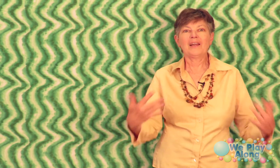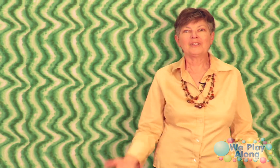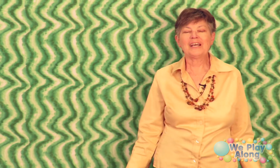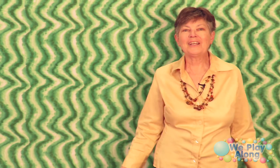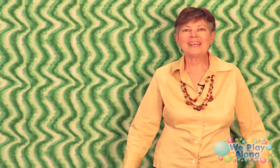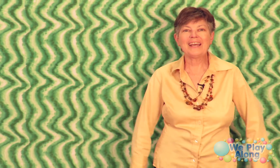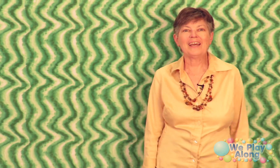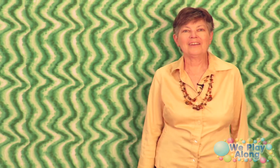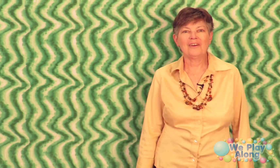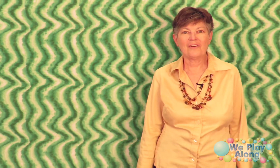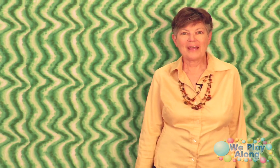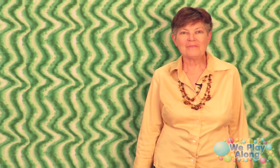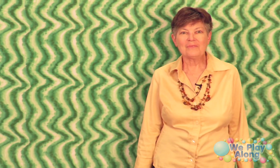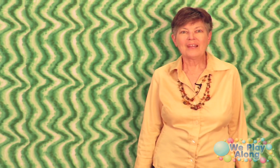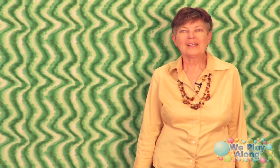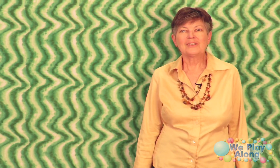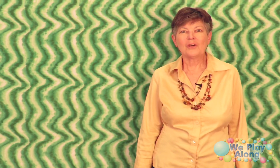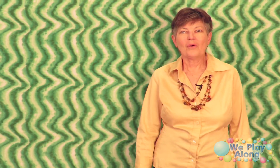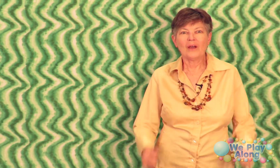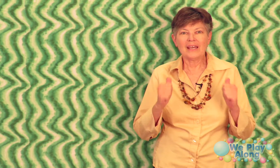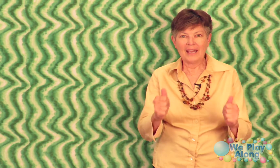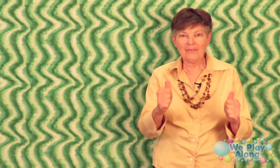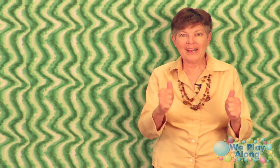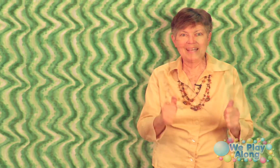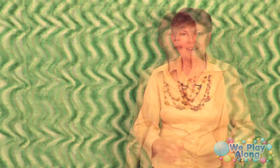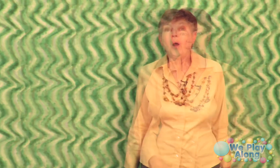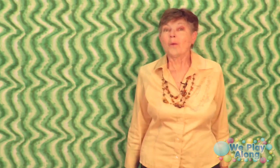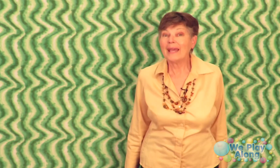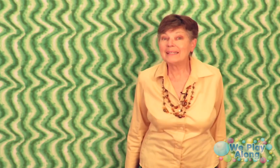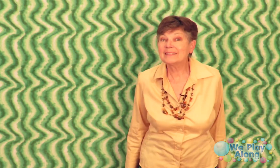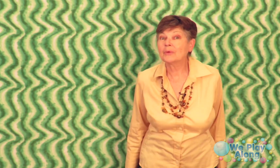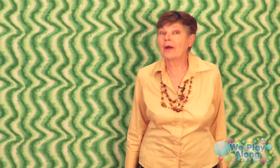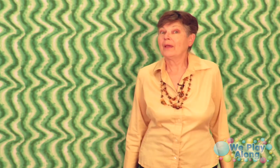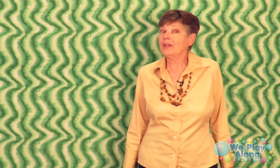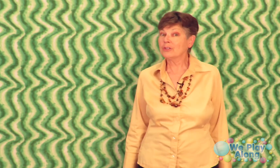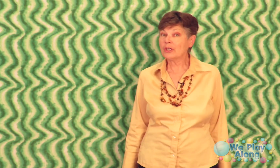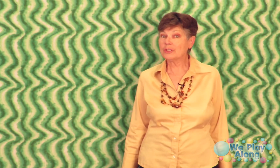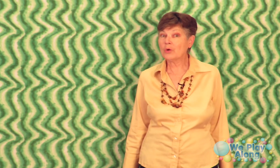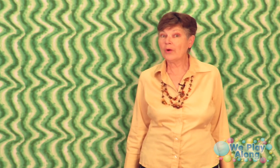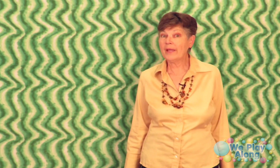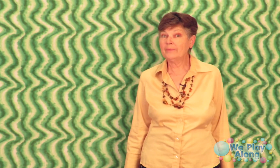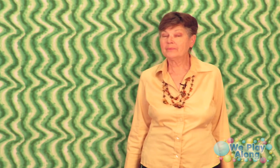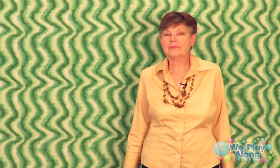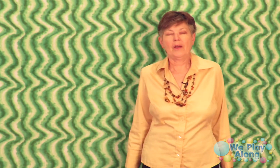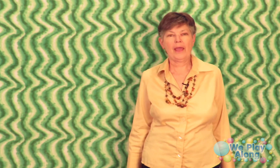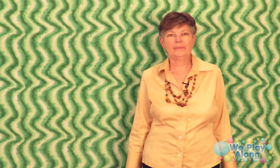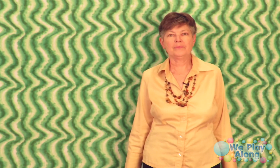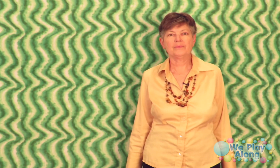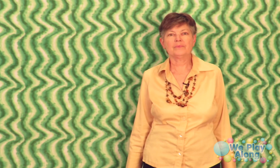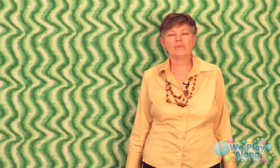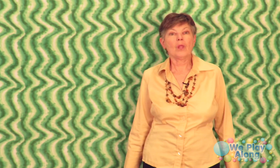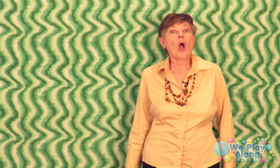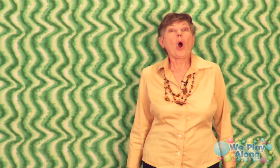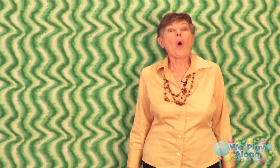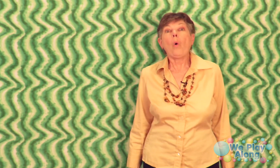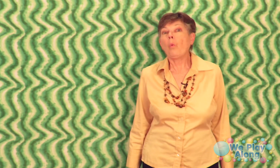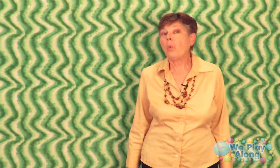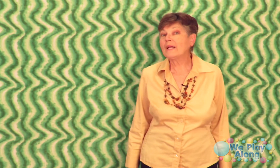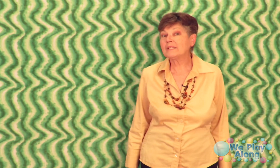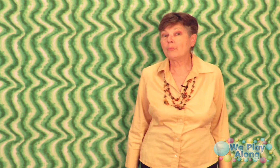I'll tell it again, all right? So get ready. Okay, so now here's our story. Okay. Once